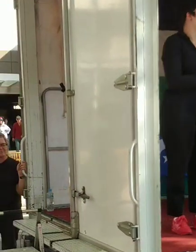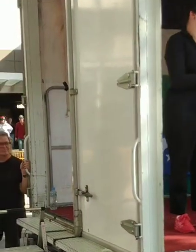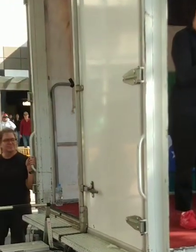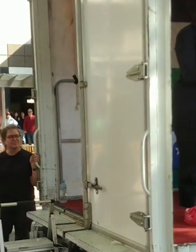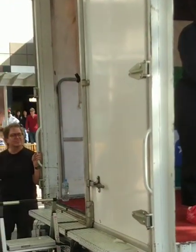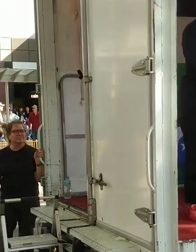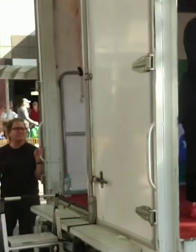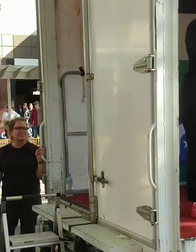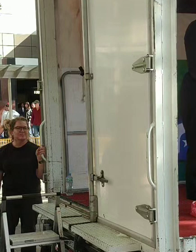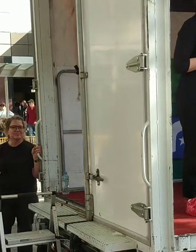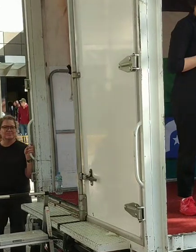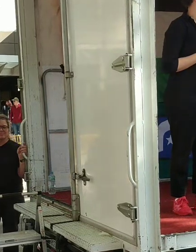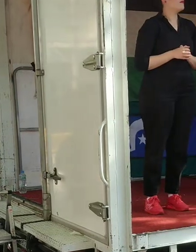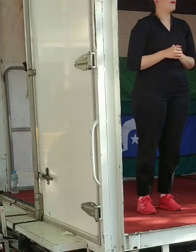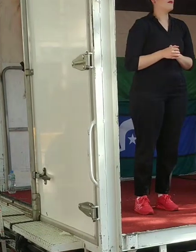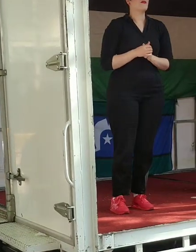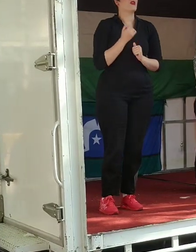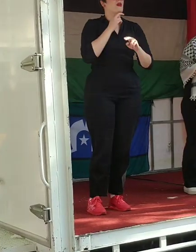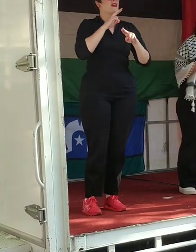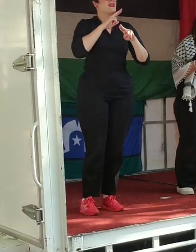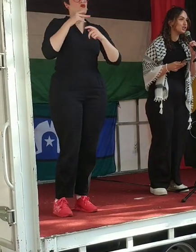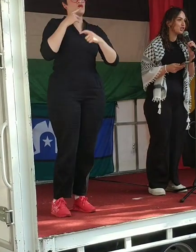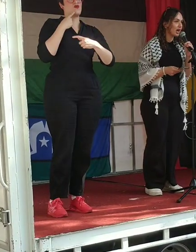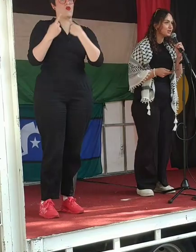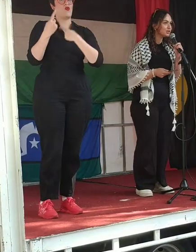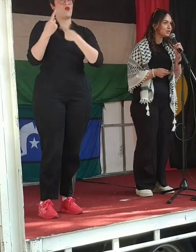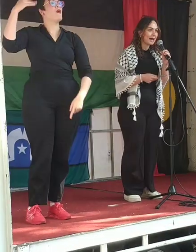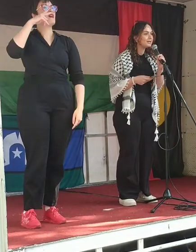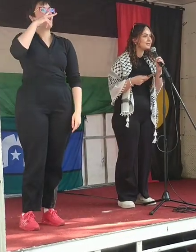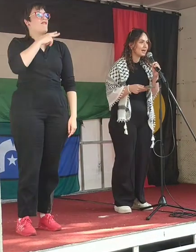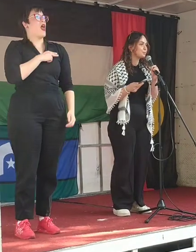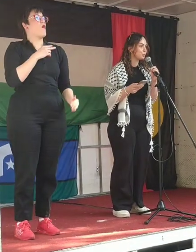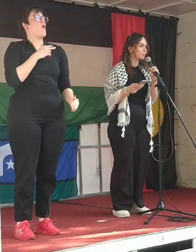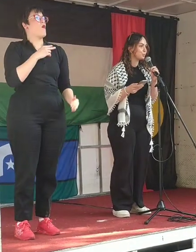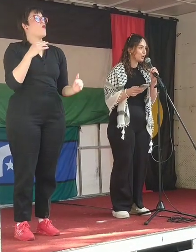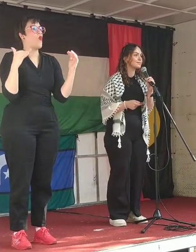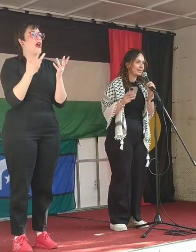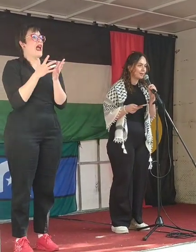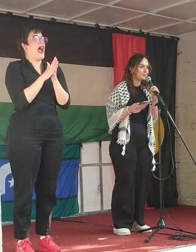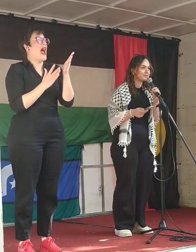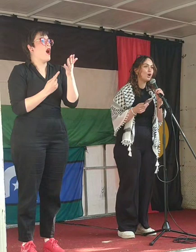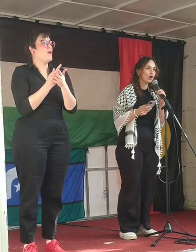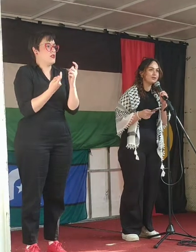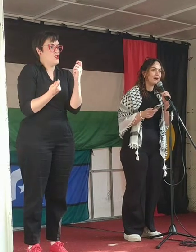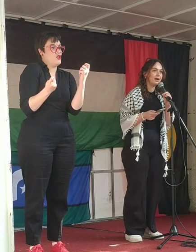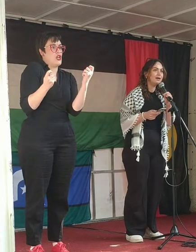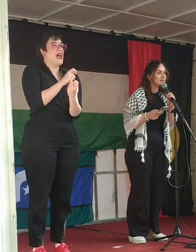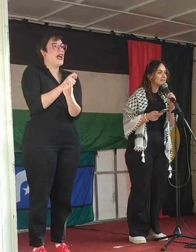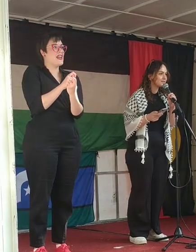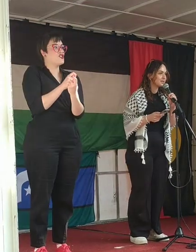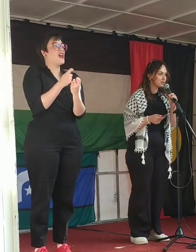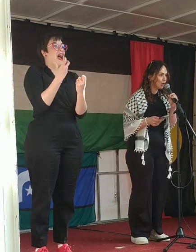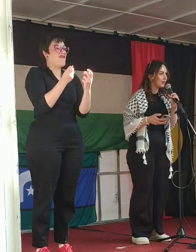My dad told me that back in the Vietnam War, the thing that actually changed what was happening is the anti-protests, the encampments overnight.